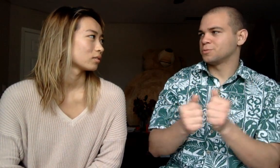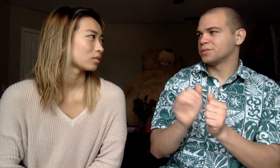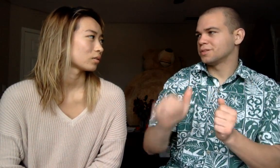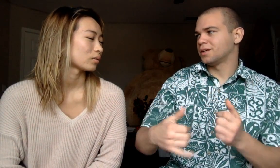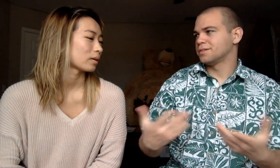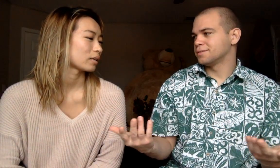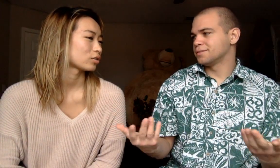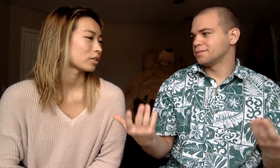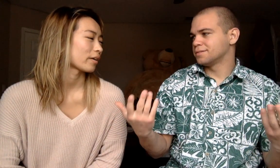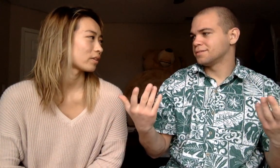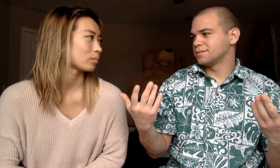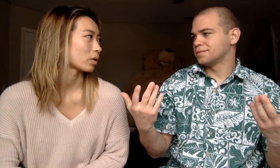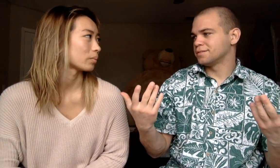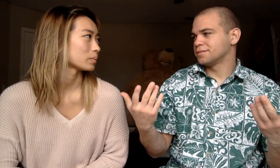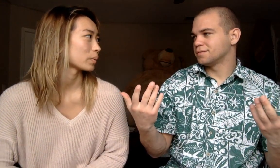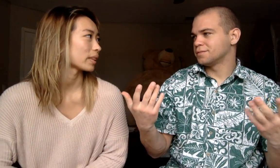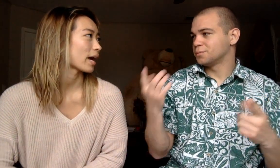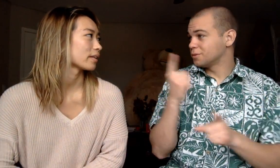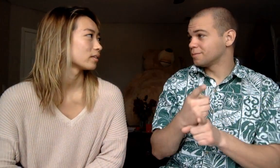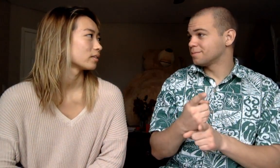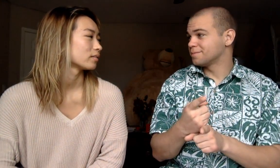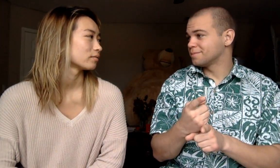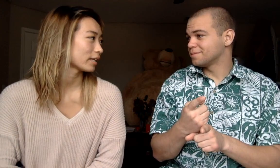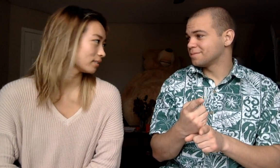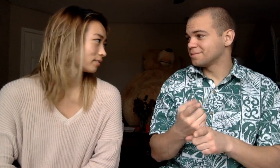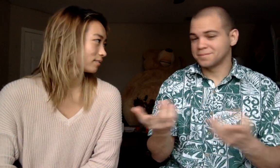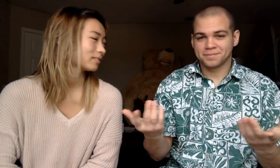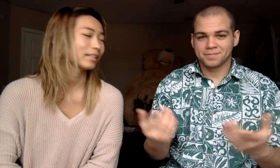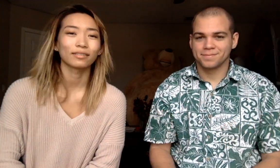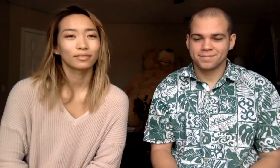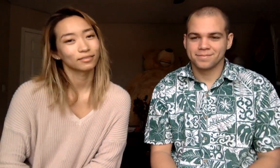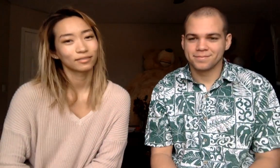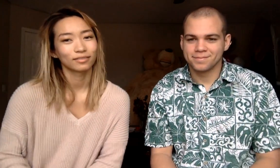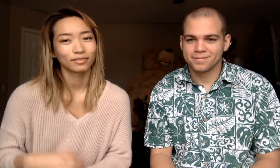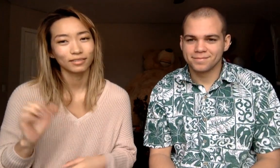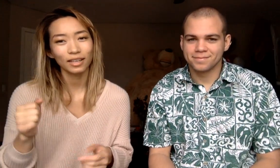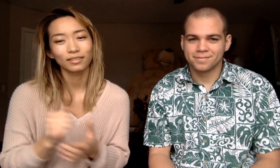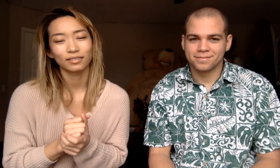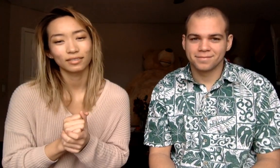So I shouldn't have any problems with that, right? Yeah. Yeah. I mean,